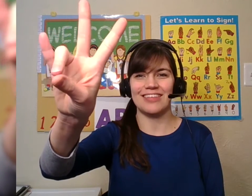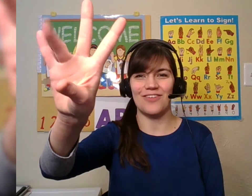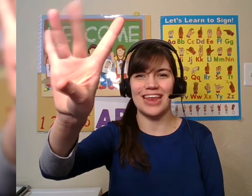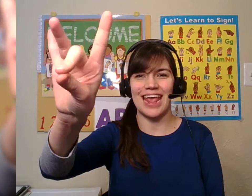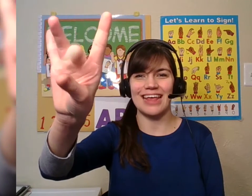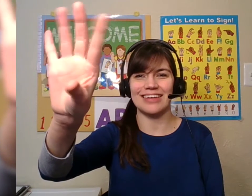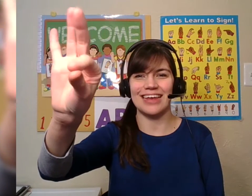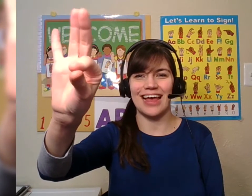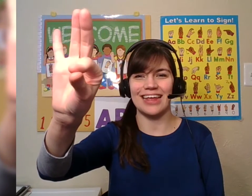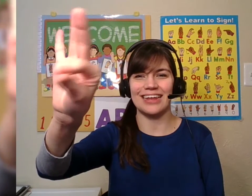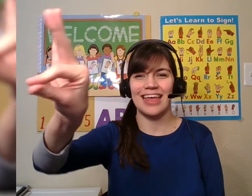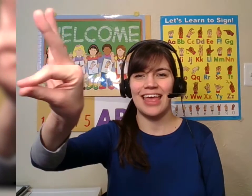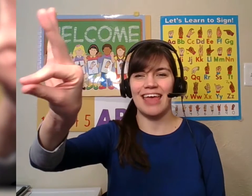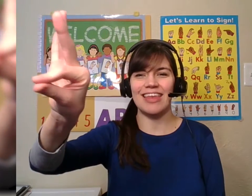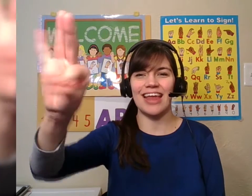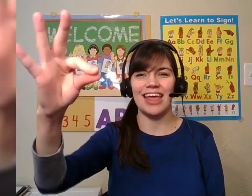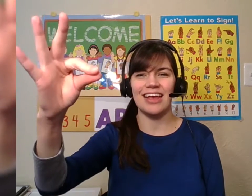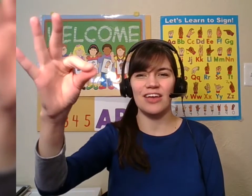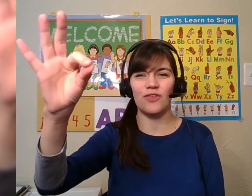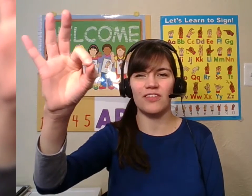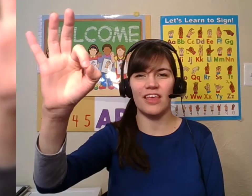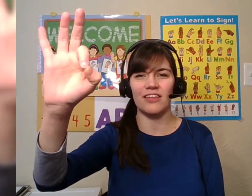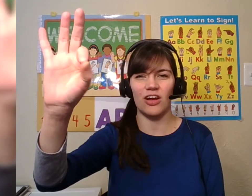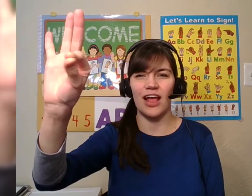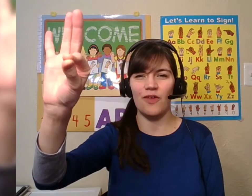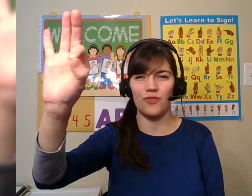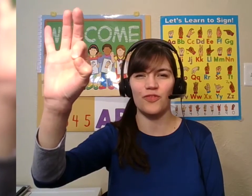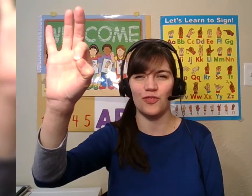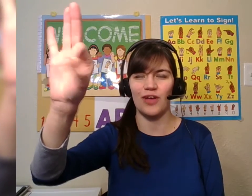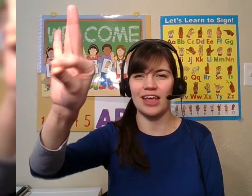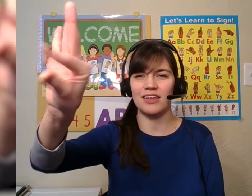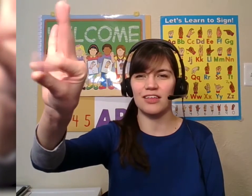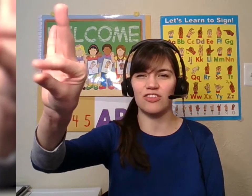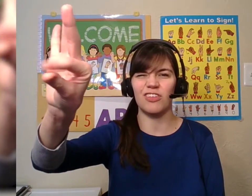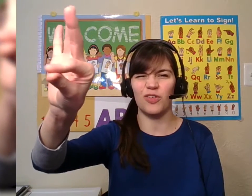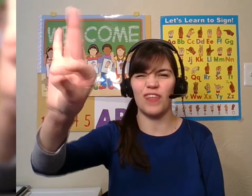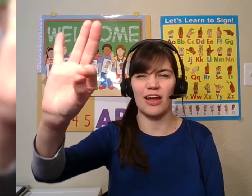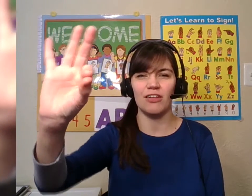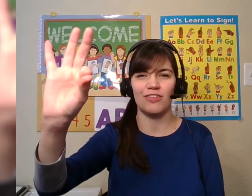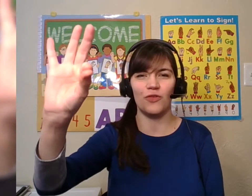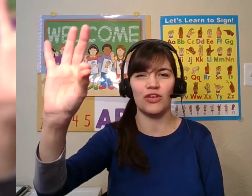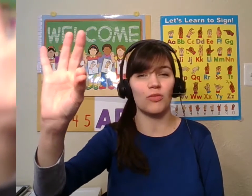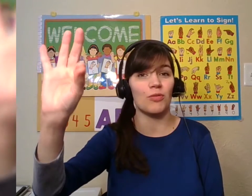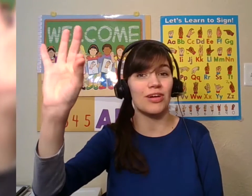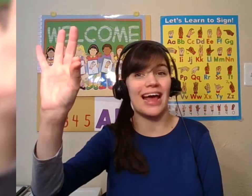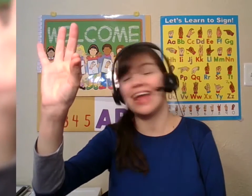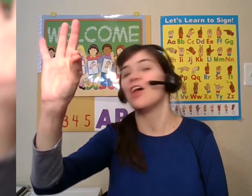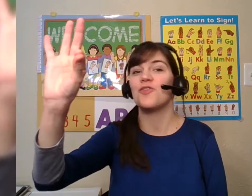7, 8, 9. And the 9 kind of looks like the letter F for fine, it's just a little flatter. So if you can remember 9,